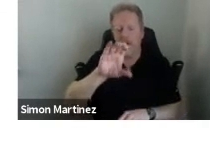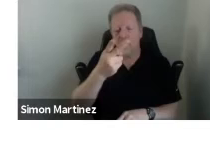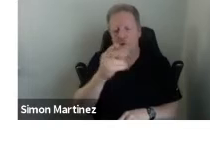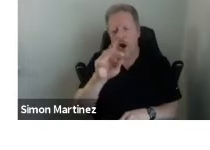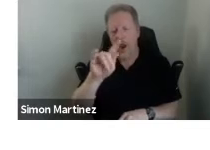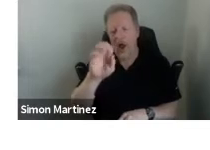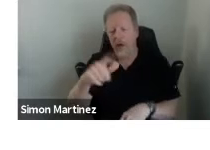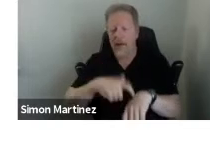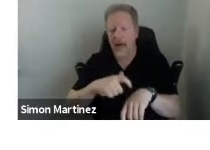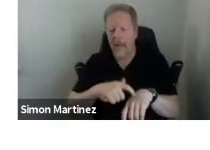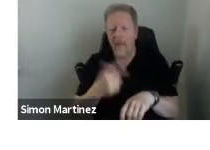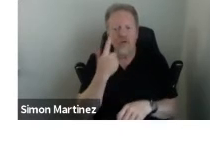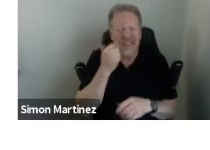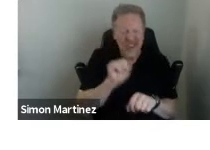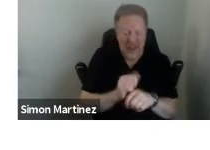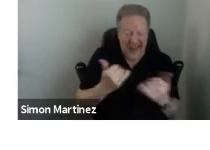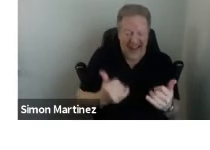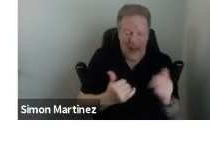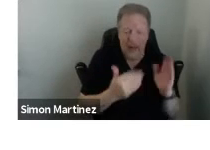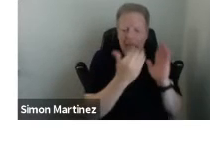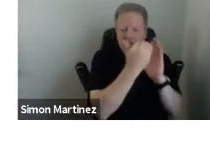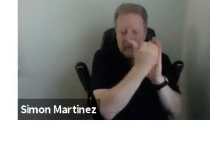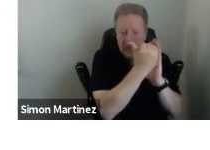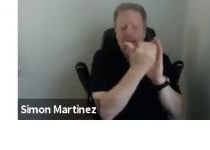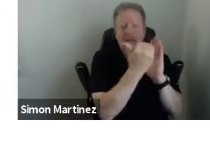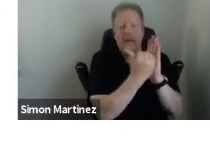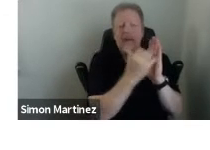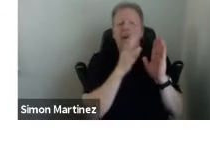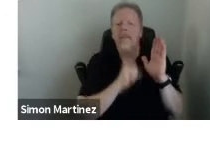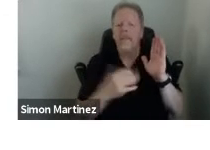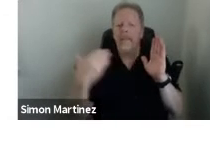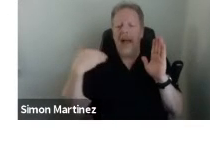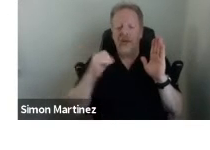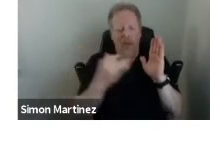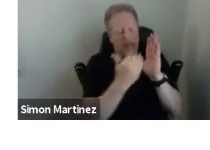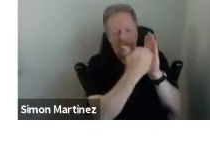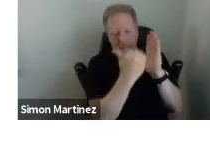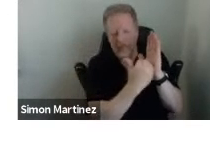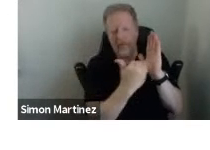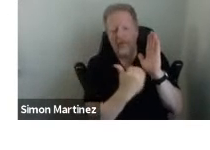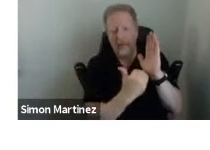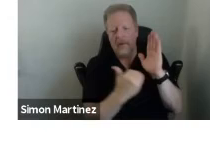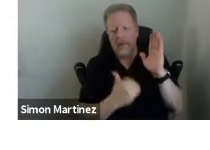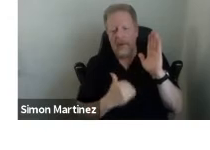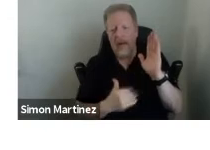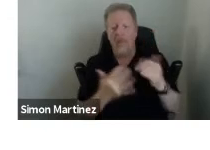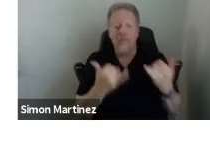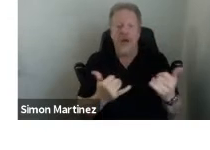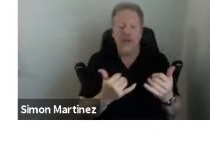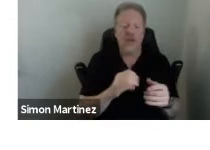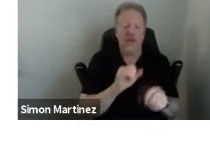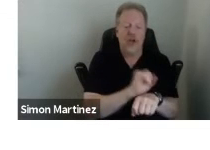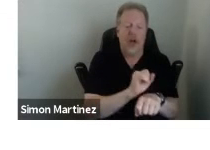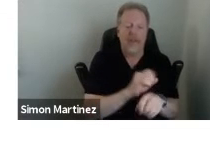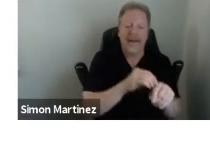recent jobs first. And you want to write the past jobs in past tense and the present jobs in present